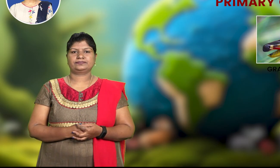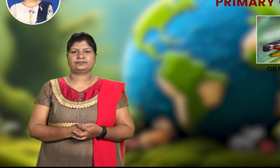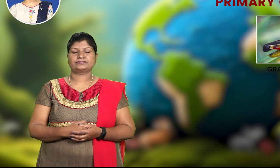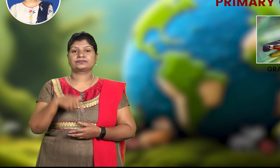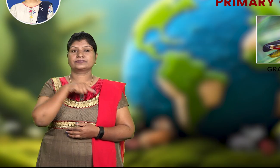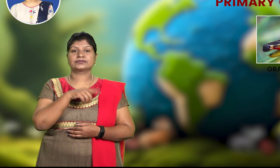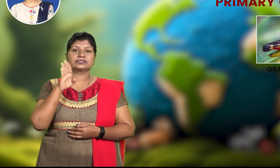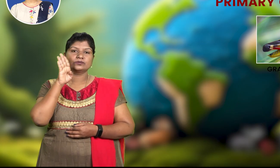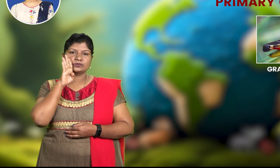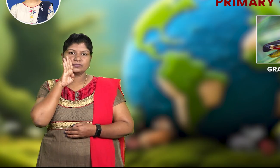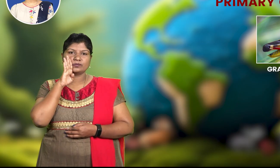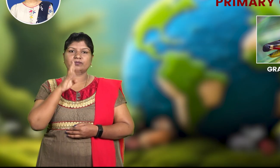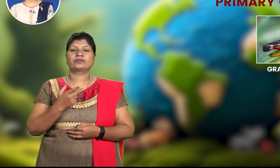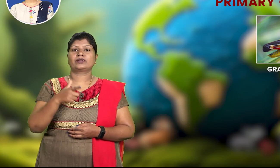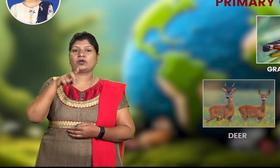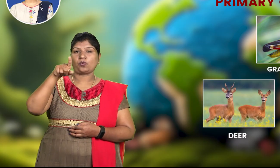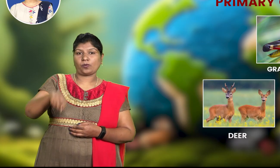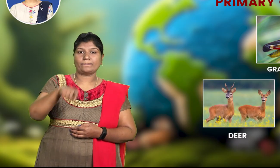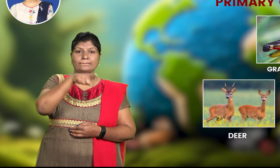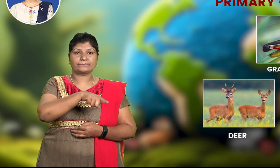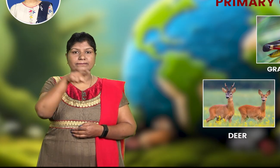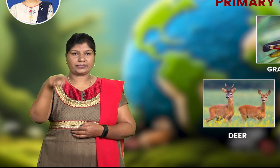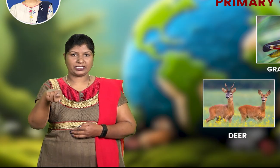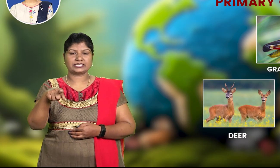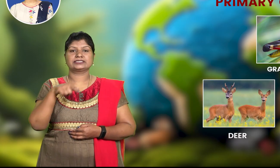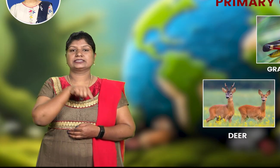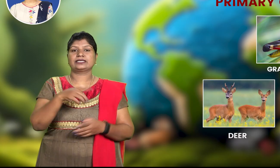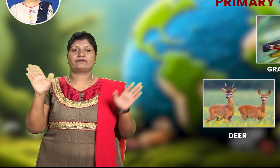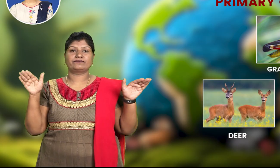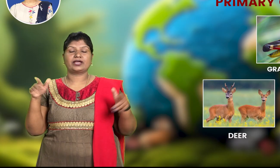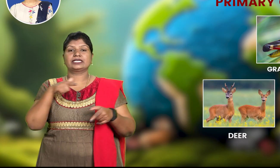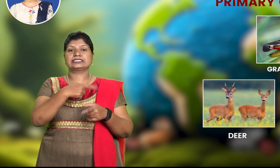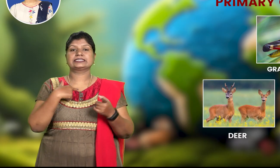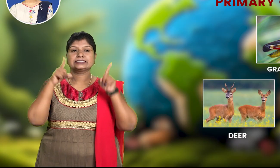The grasshoppers, the deer,